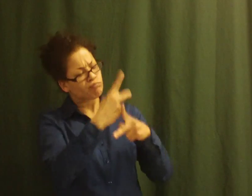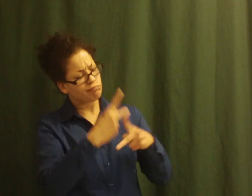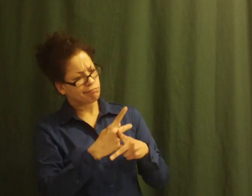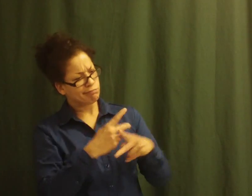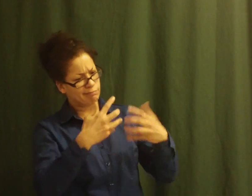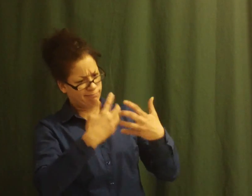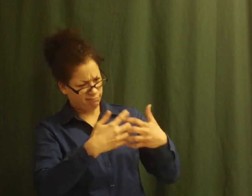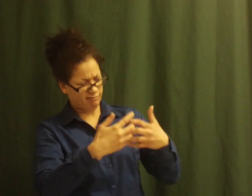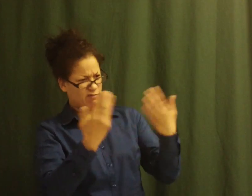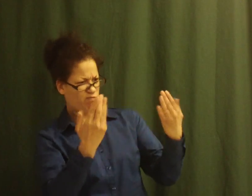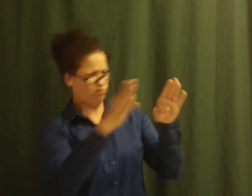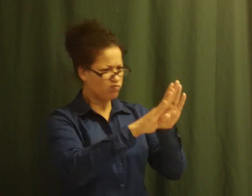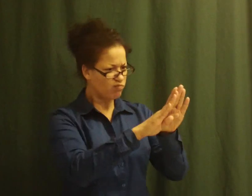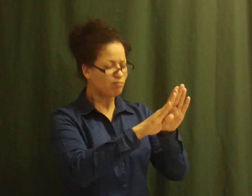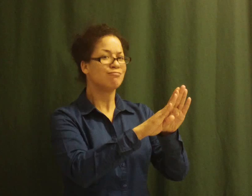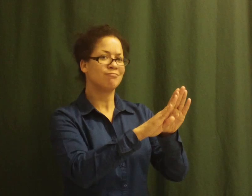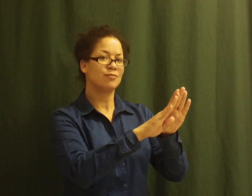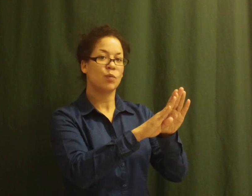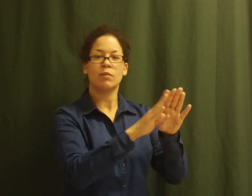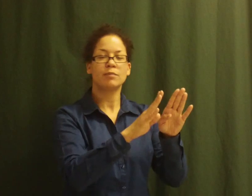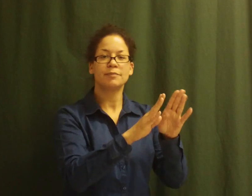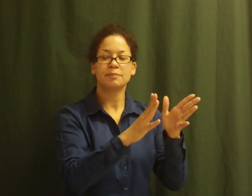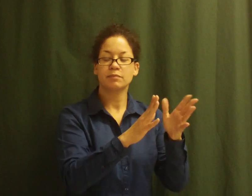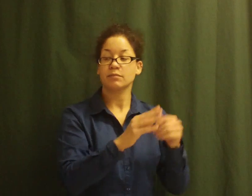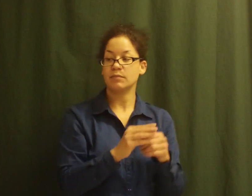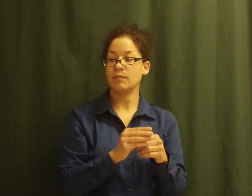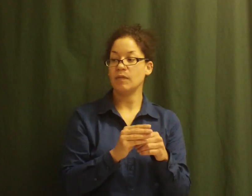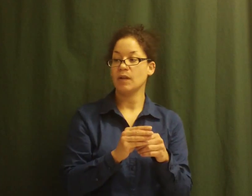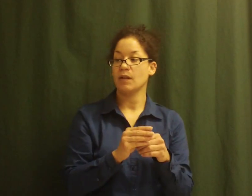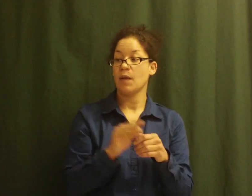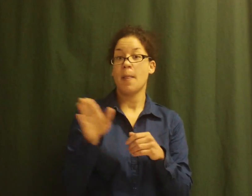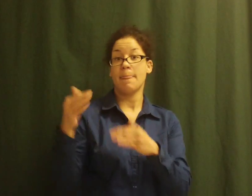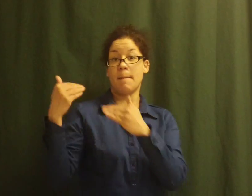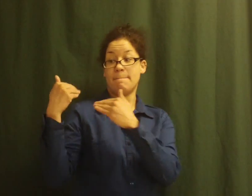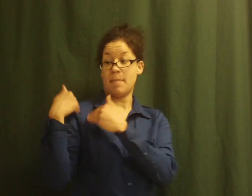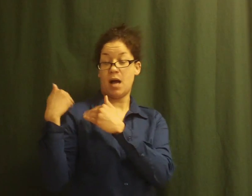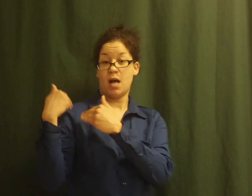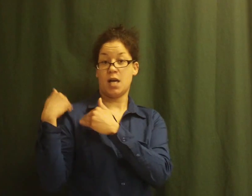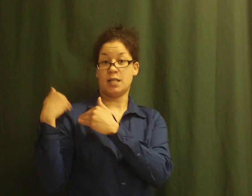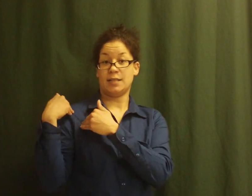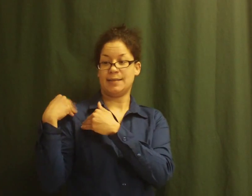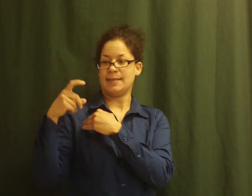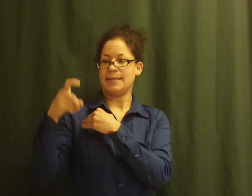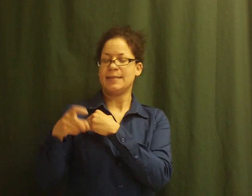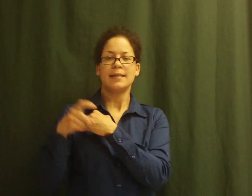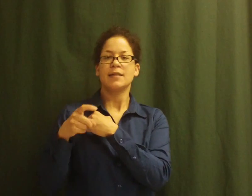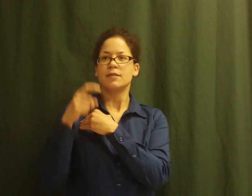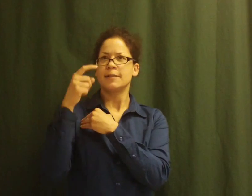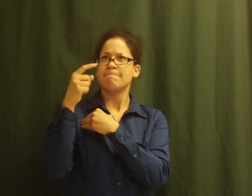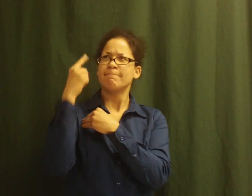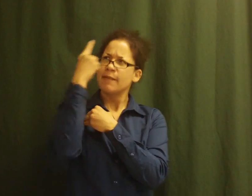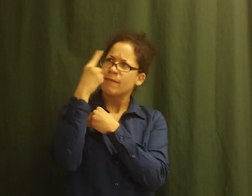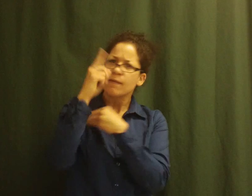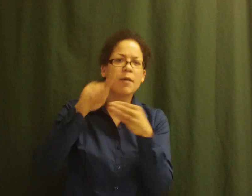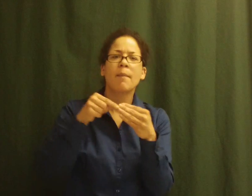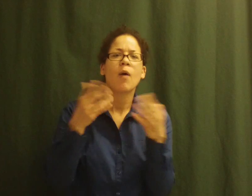company's leaders should consider not only the money they would save,